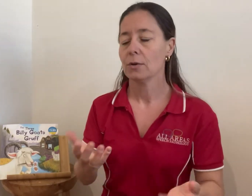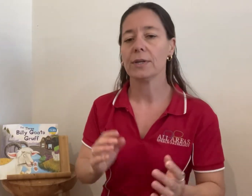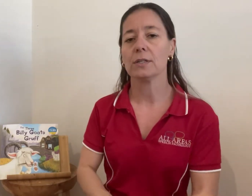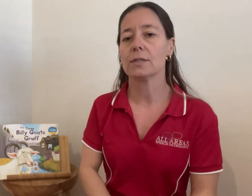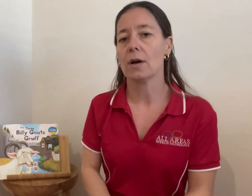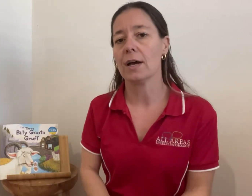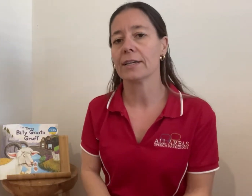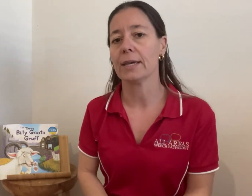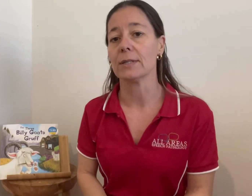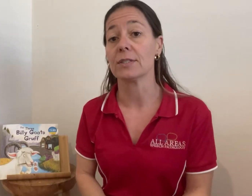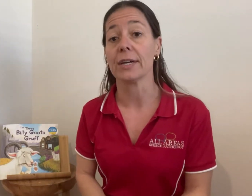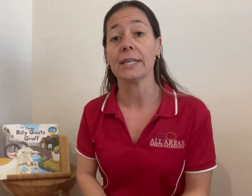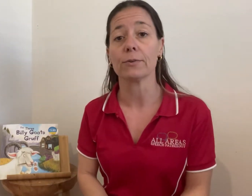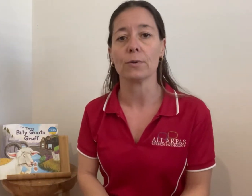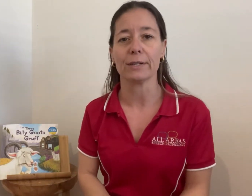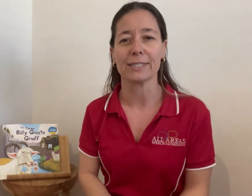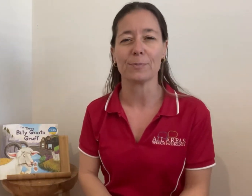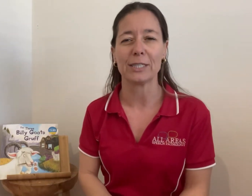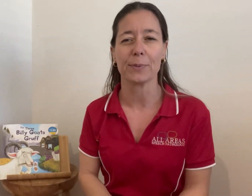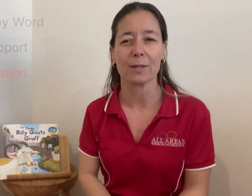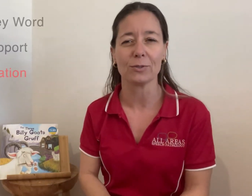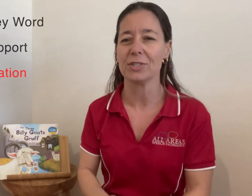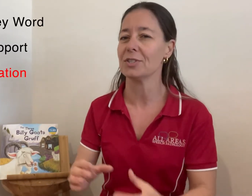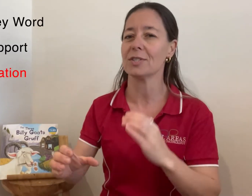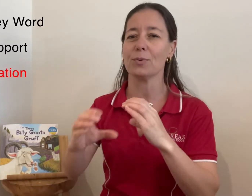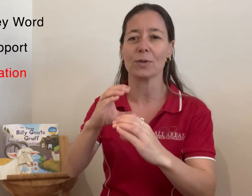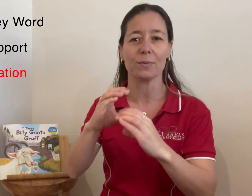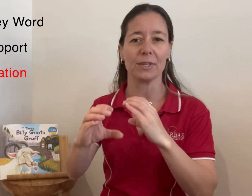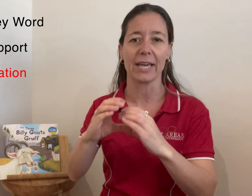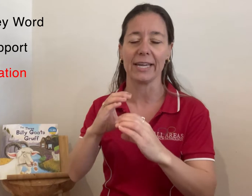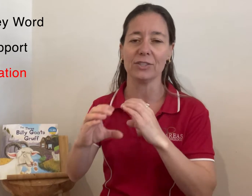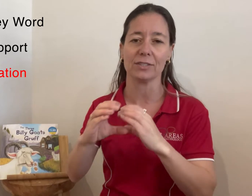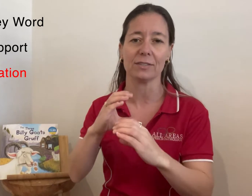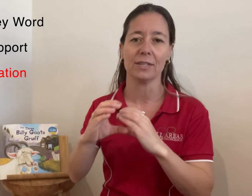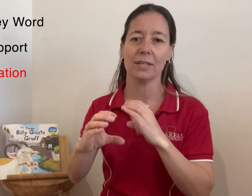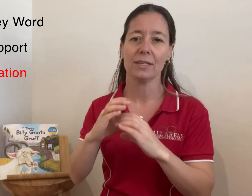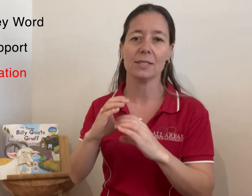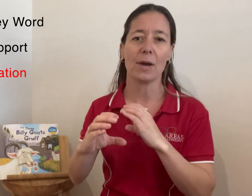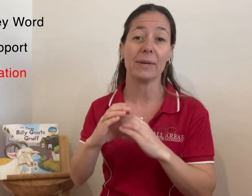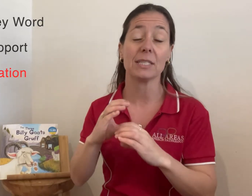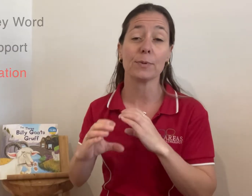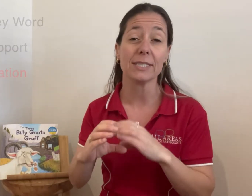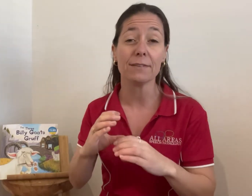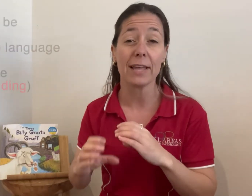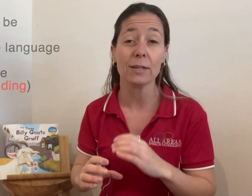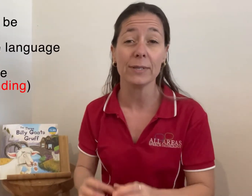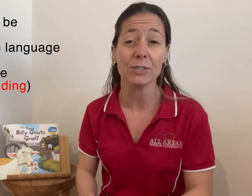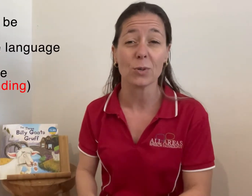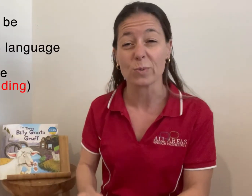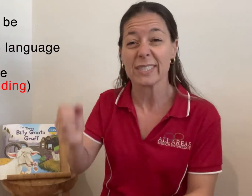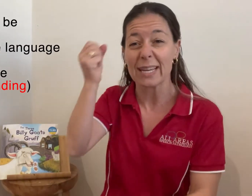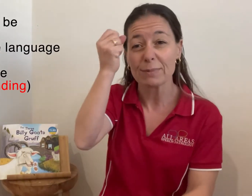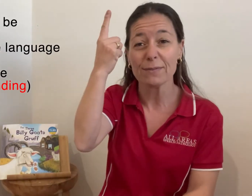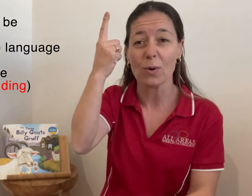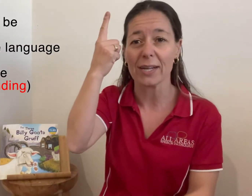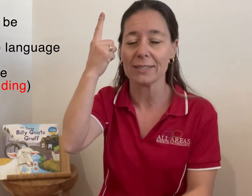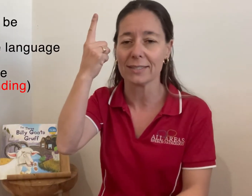use keyword sign here at All Areas Speech Pathology to support communication. This might be expressive language or receptive or